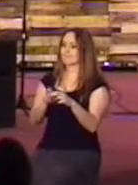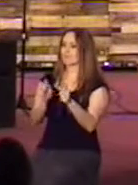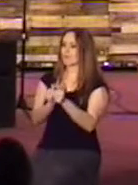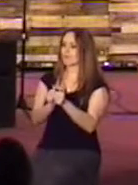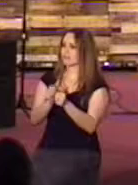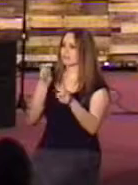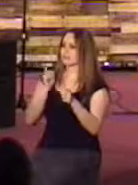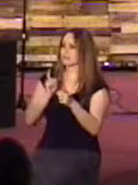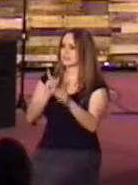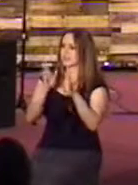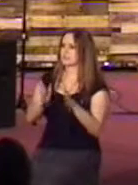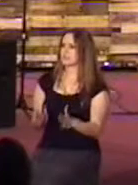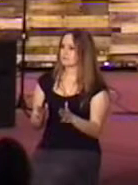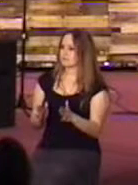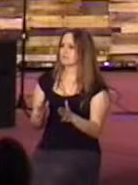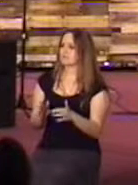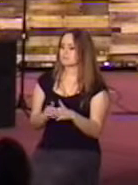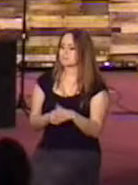disciples.